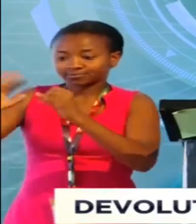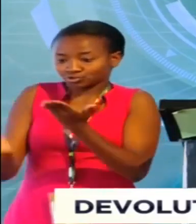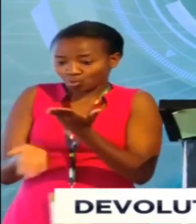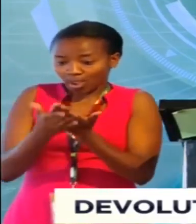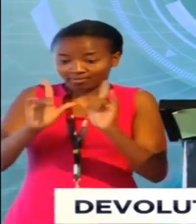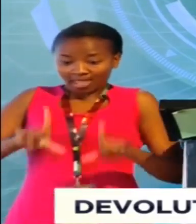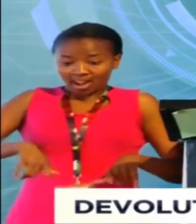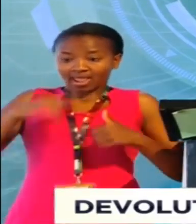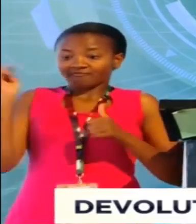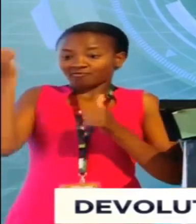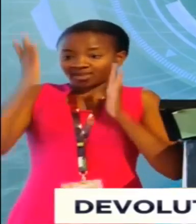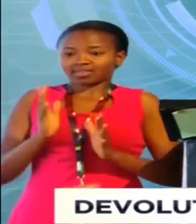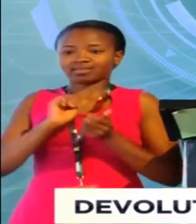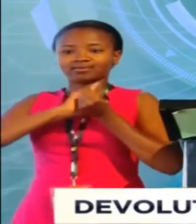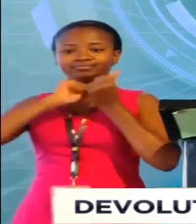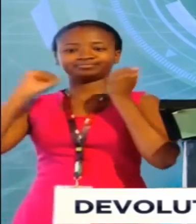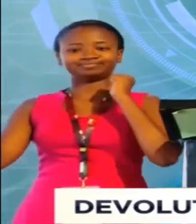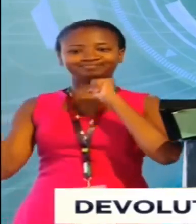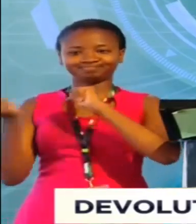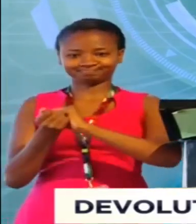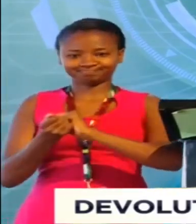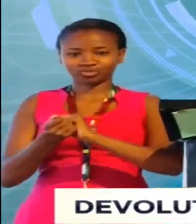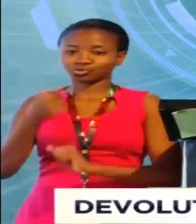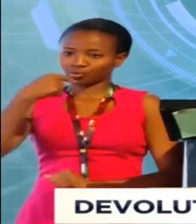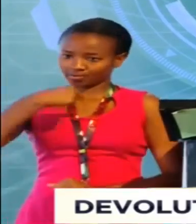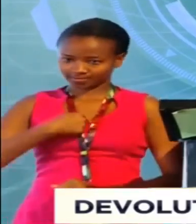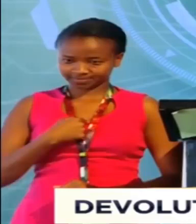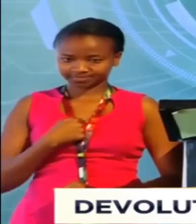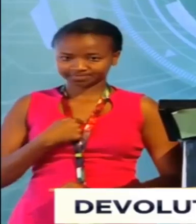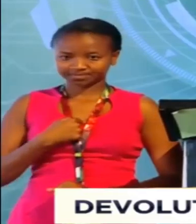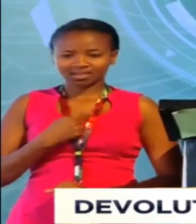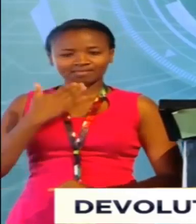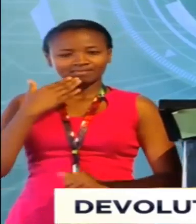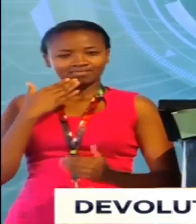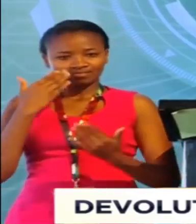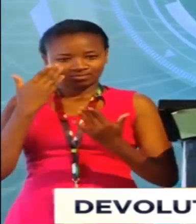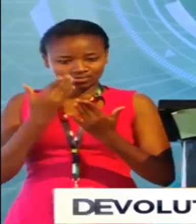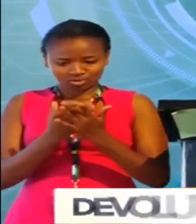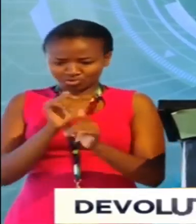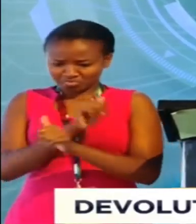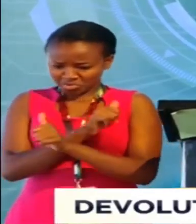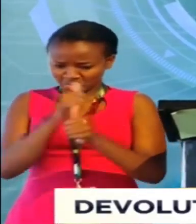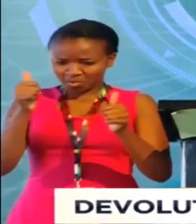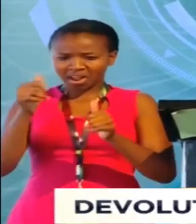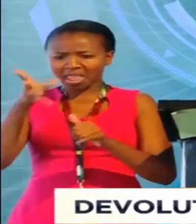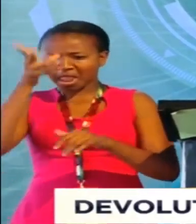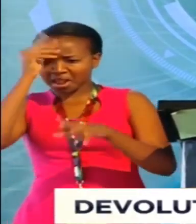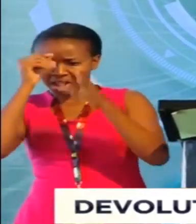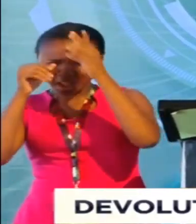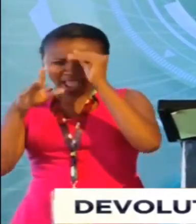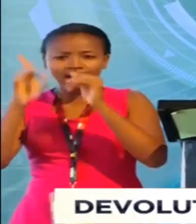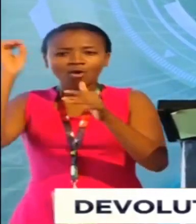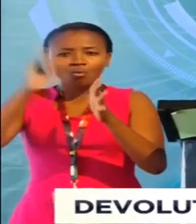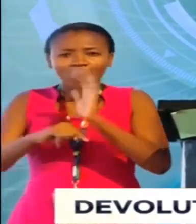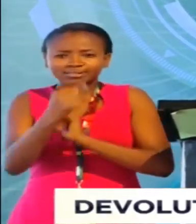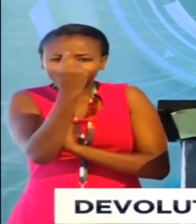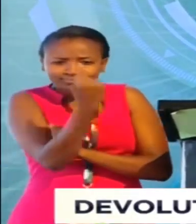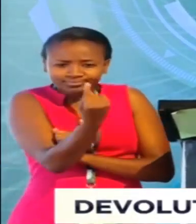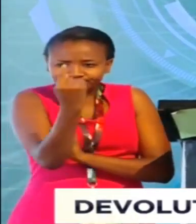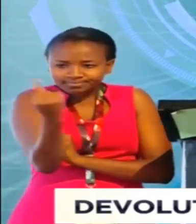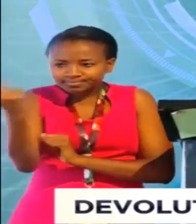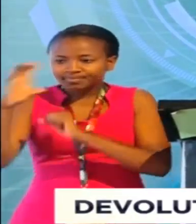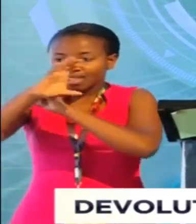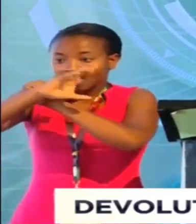the lives of Kenyans. I would therefore be greatly elated to learn what each county has